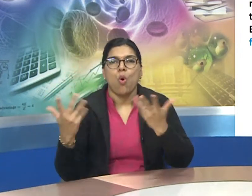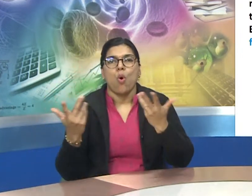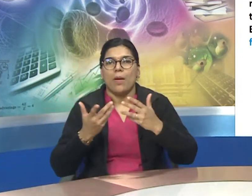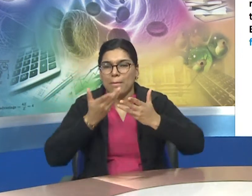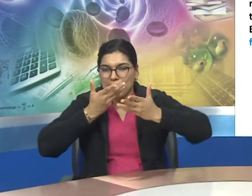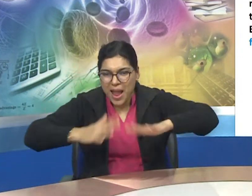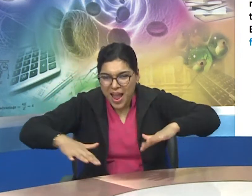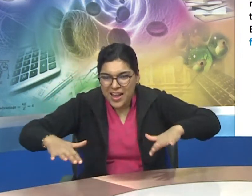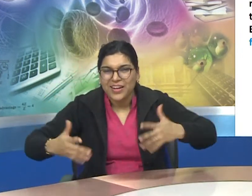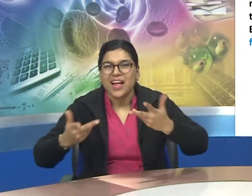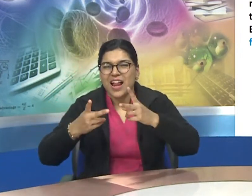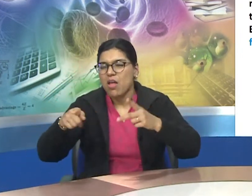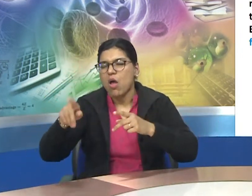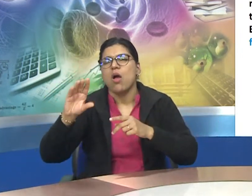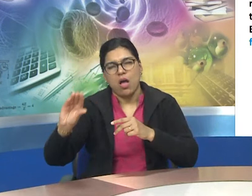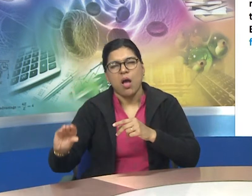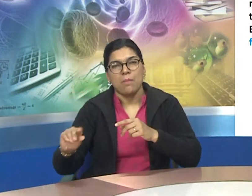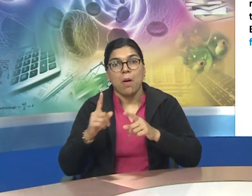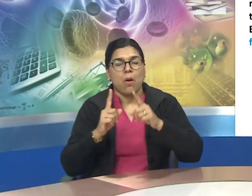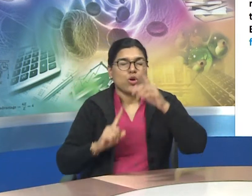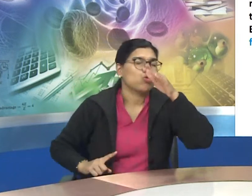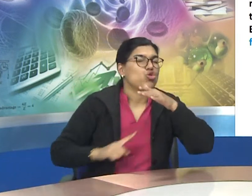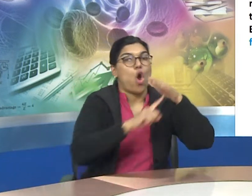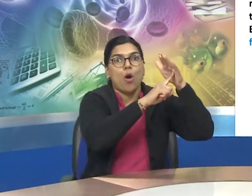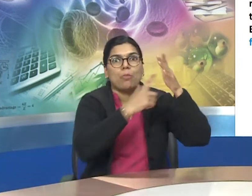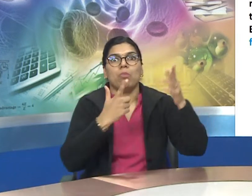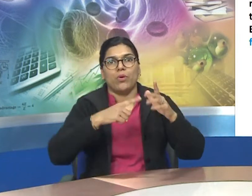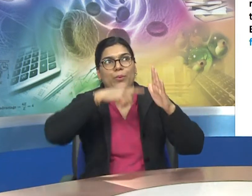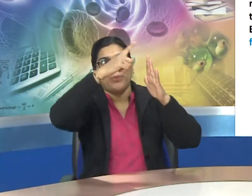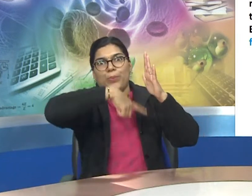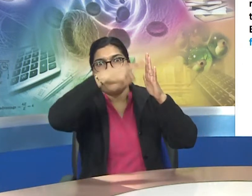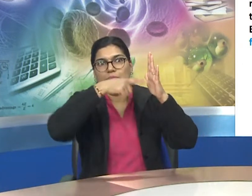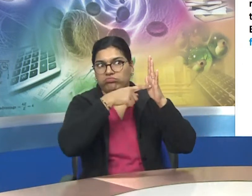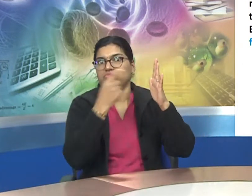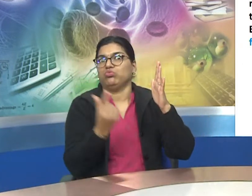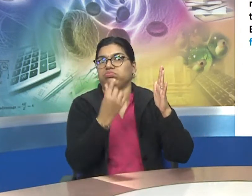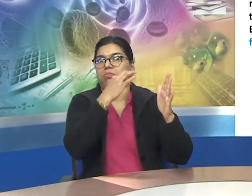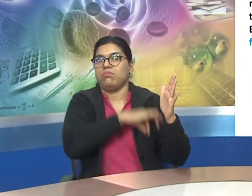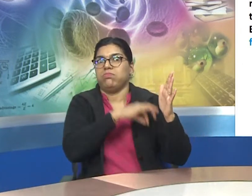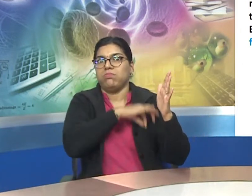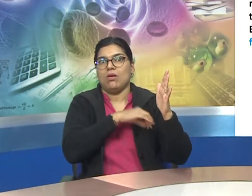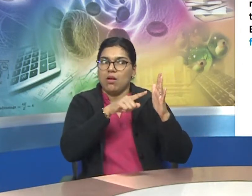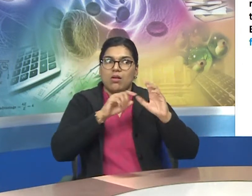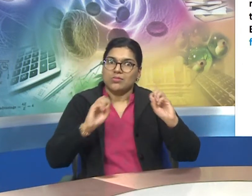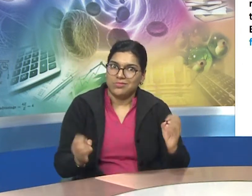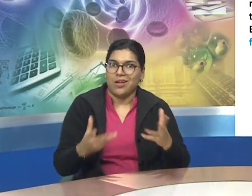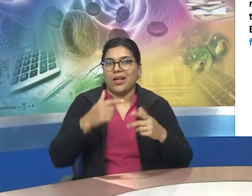and also similarly we use solar energy and hydro energy